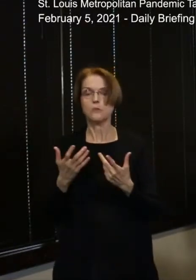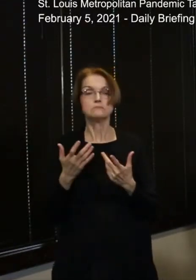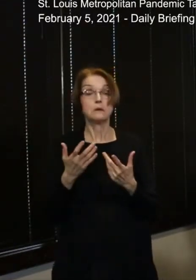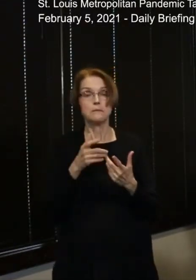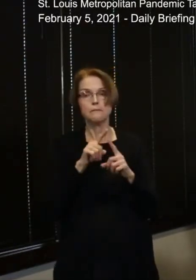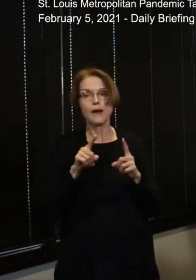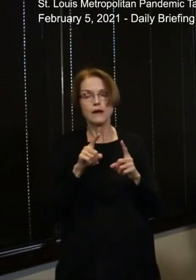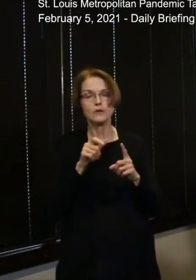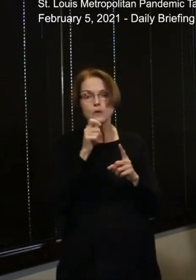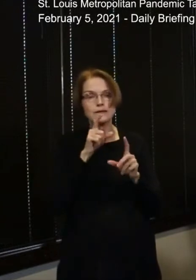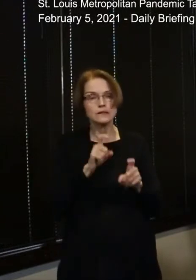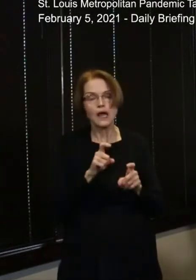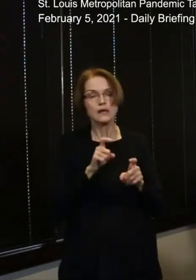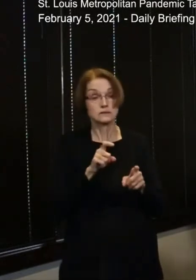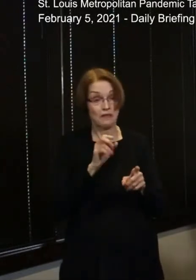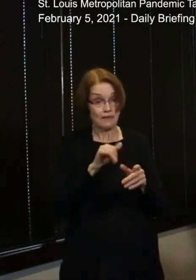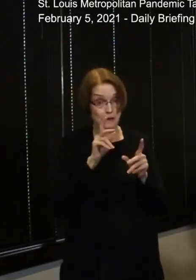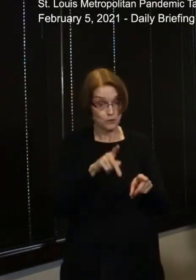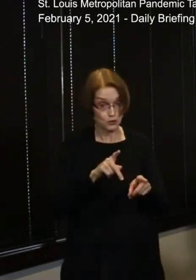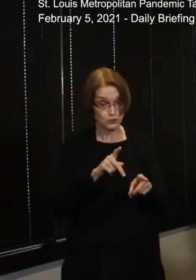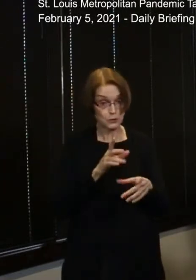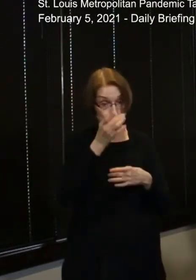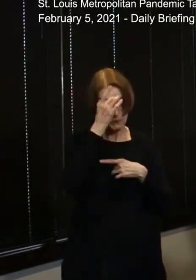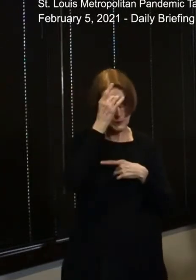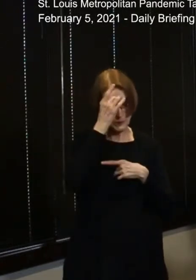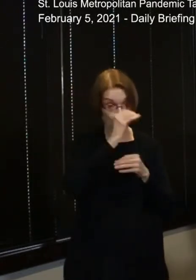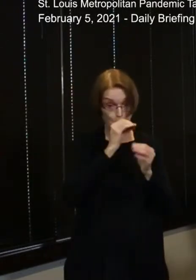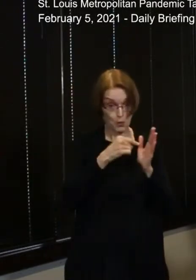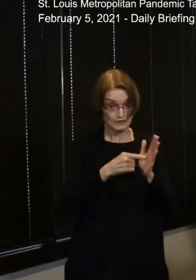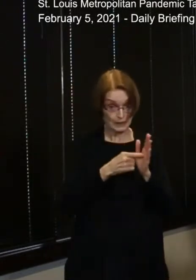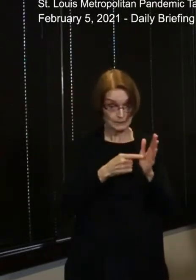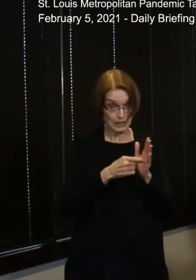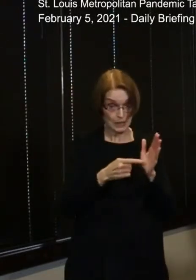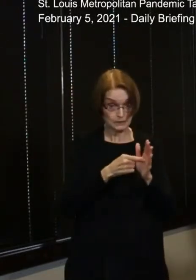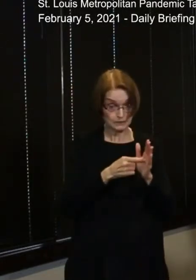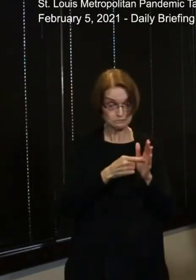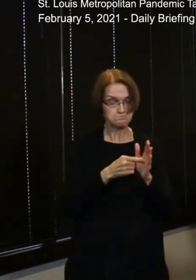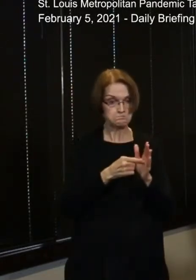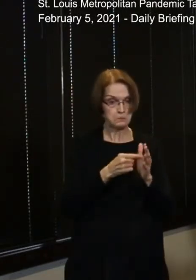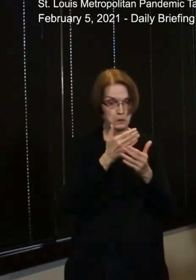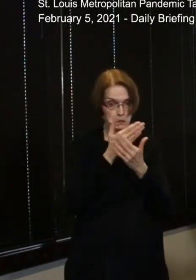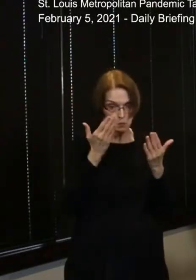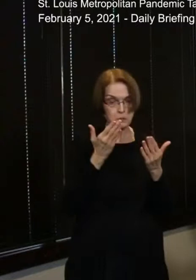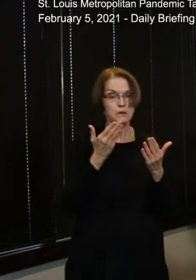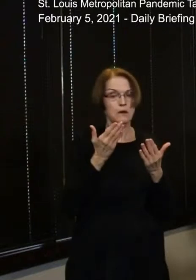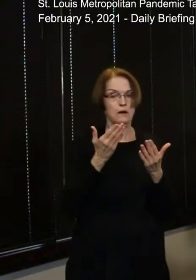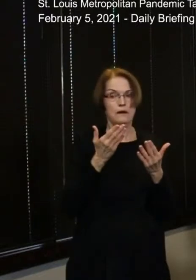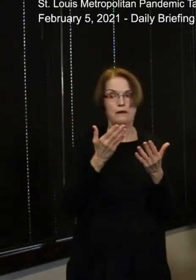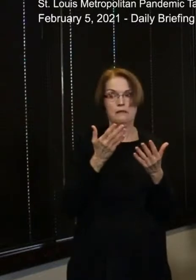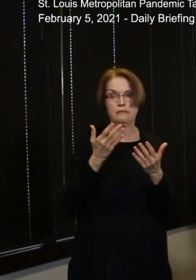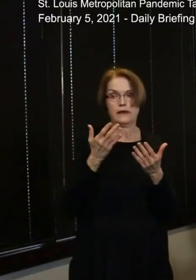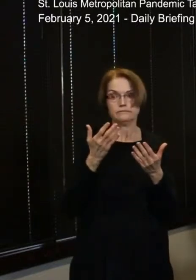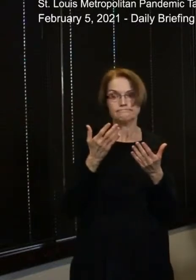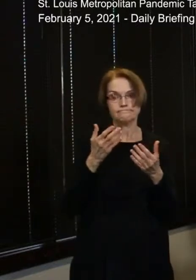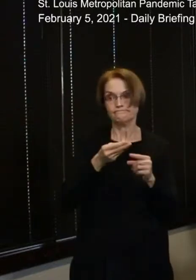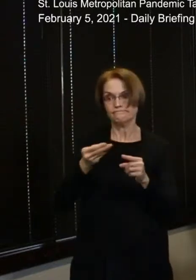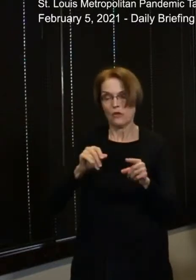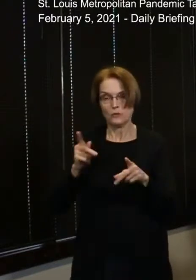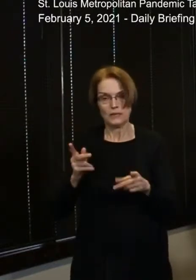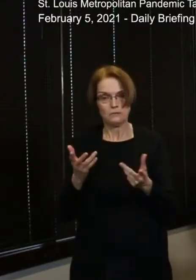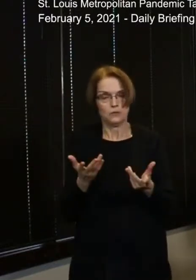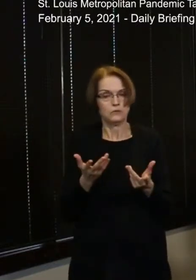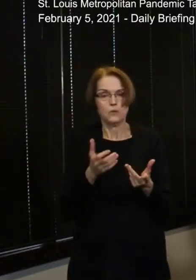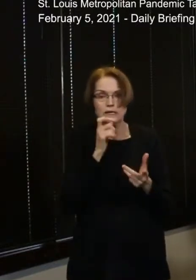so didn't develop any symptoms, which then allowed them to transmit to somebody else. So remember, about 40% of people